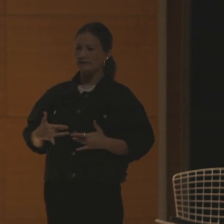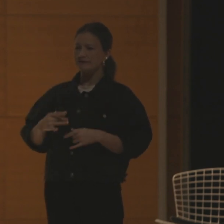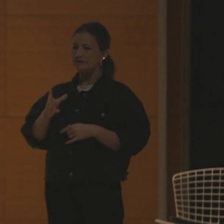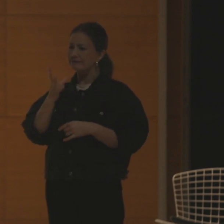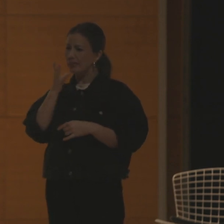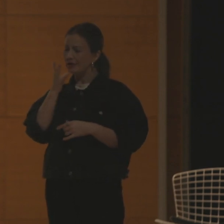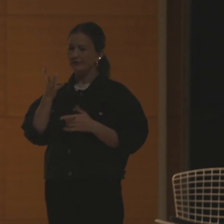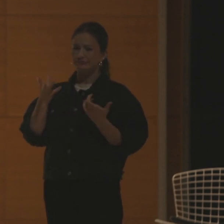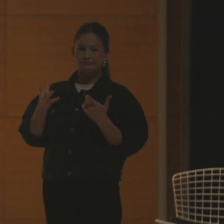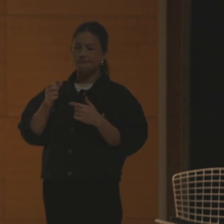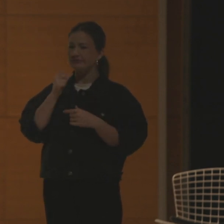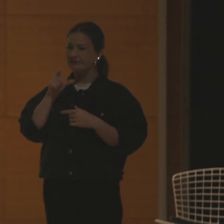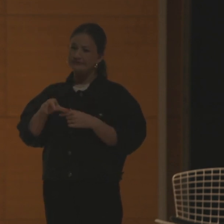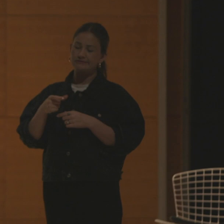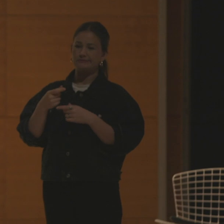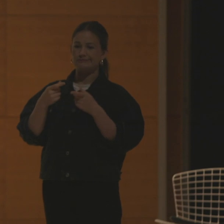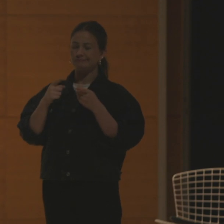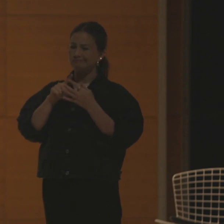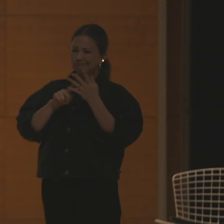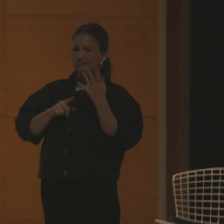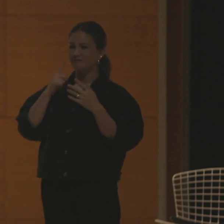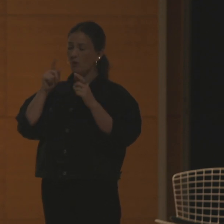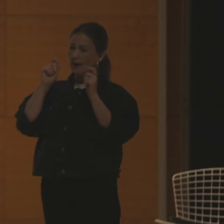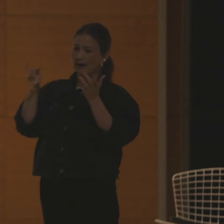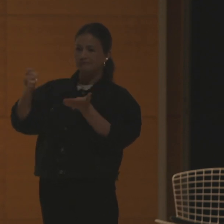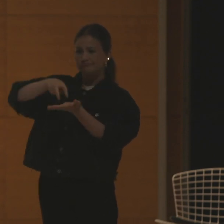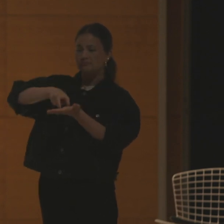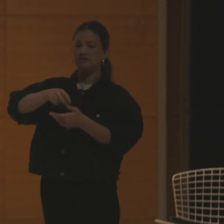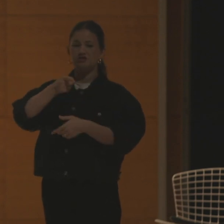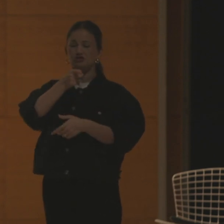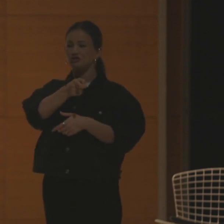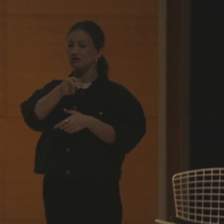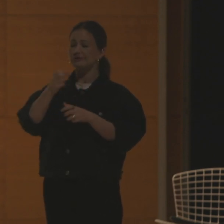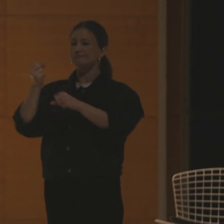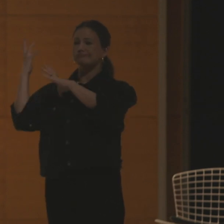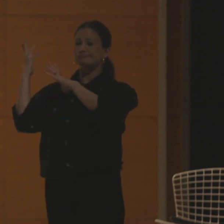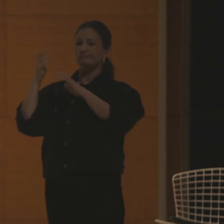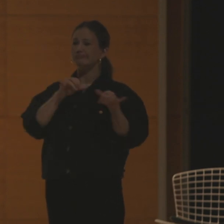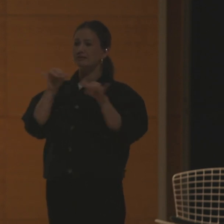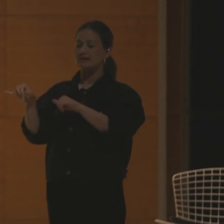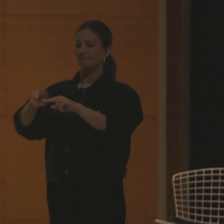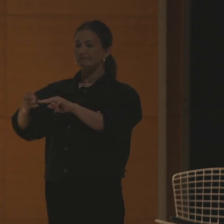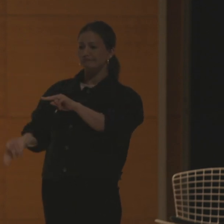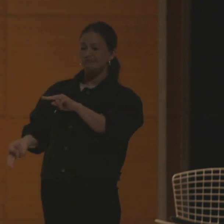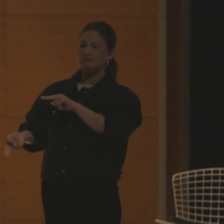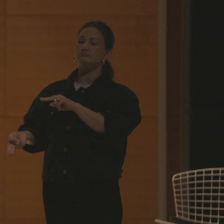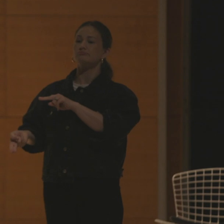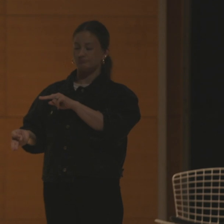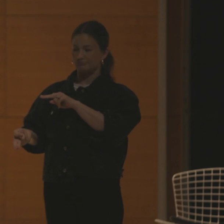to wipe vomit off her mouth or guide her to bed. She has shed her past as she's shed her weight. Now, vacuum sealed in